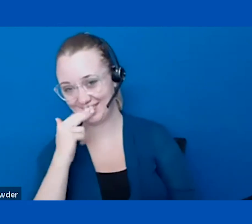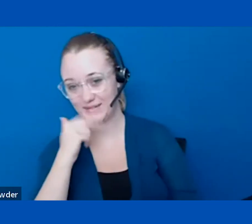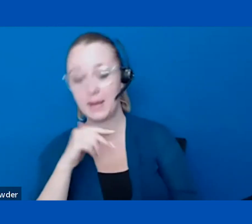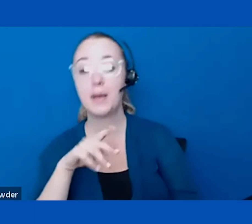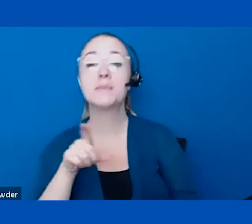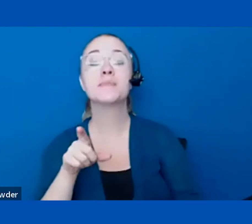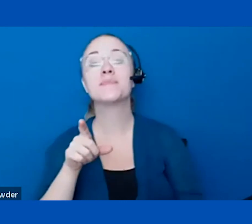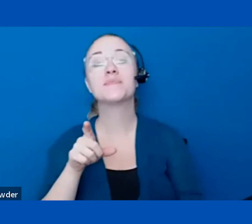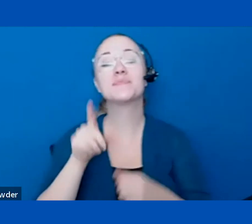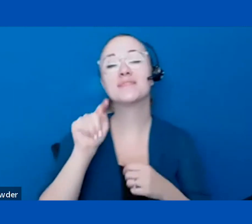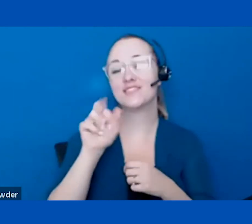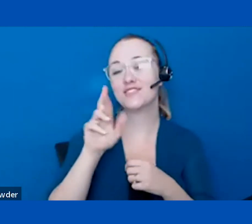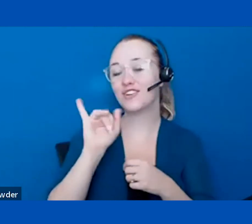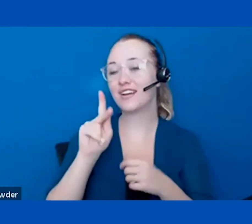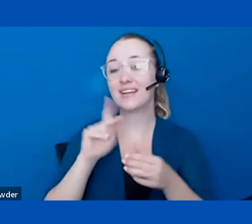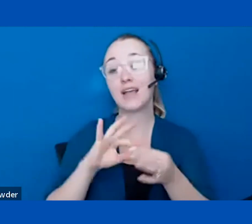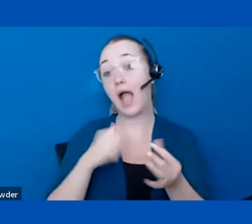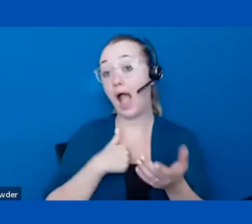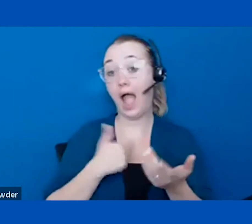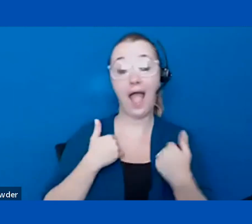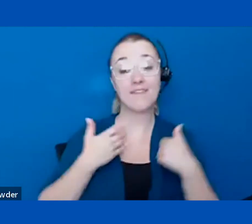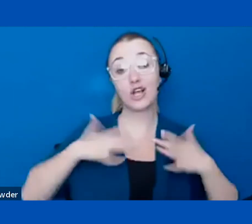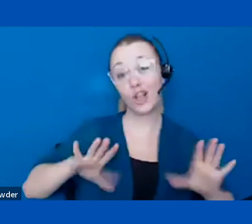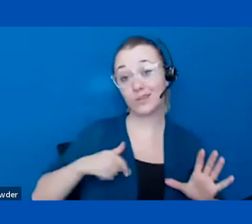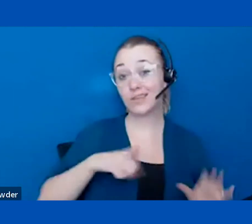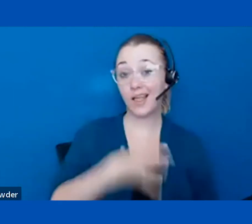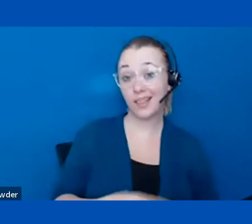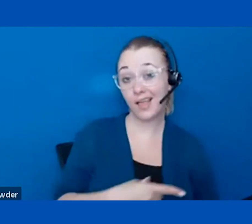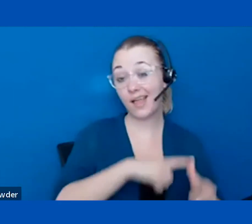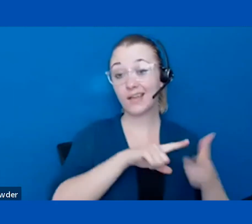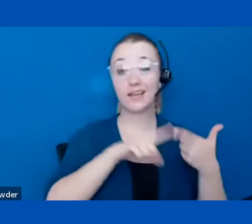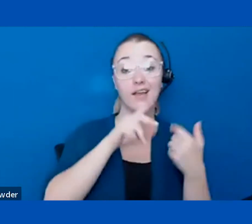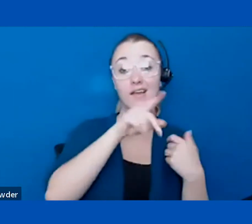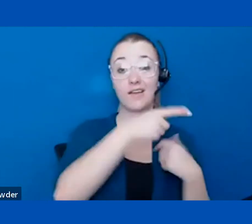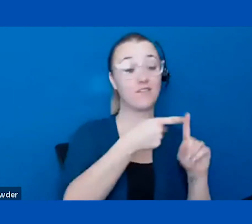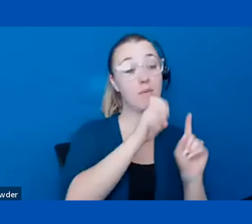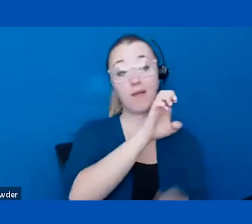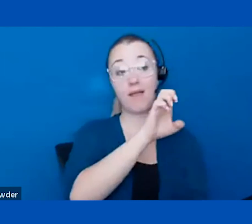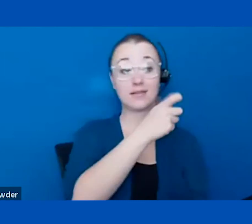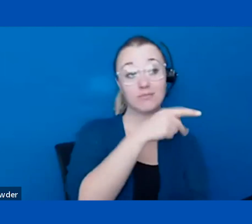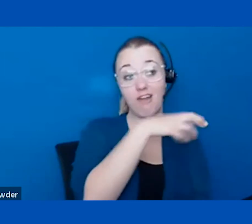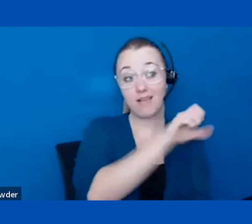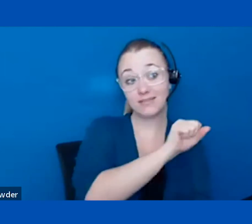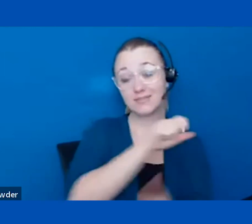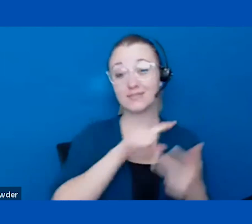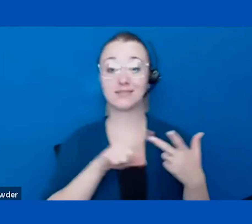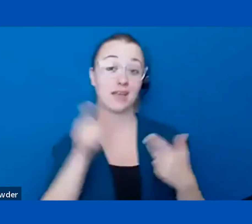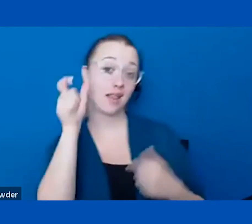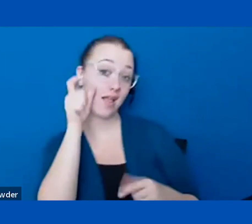have some clothes I like Yes. from Express. I like my sunglasses and everything from Aldo, as well as my shoes.